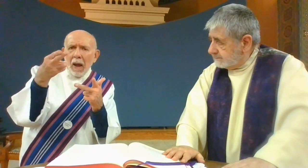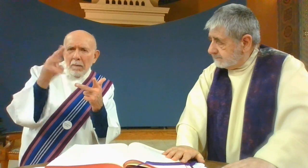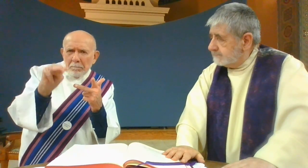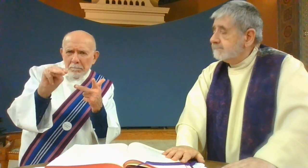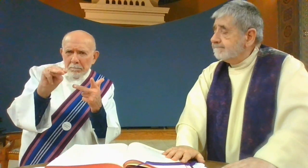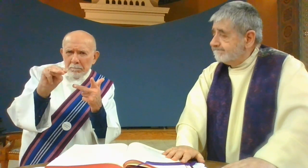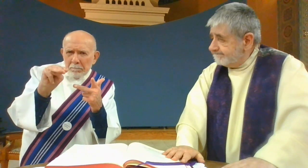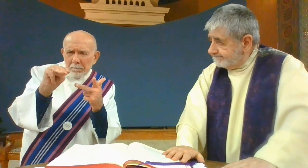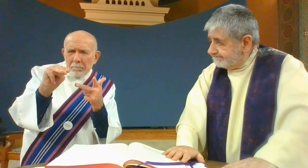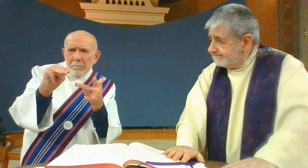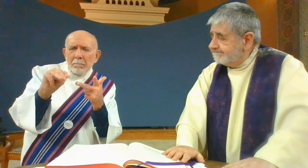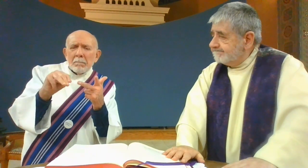Gene Beam